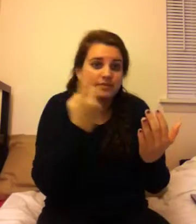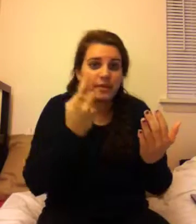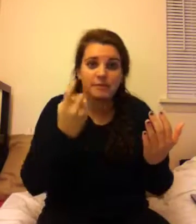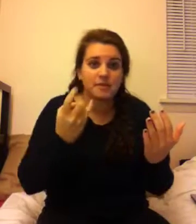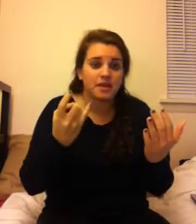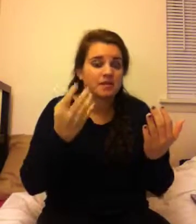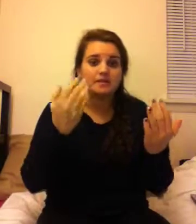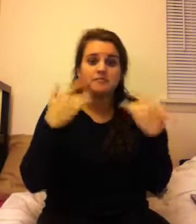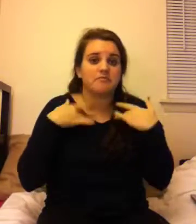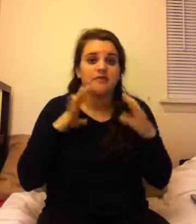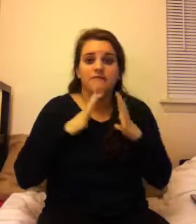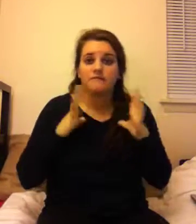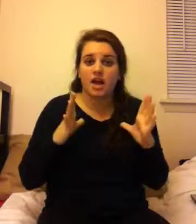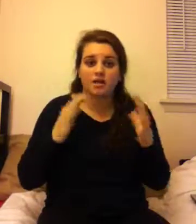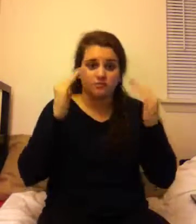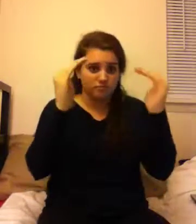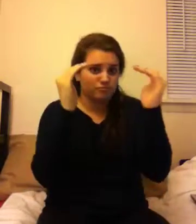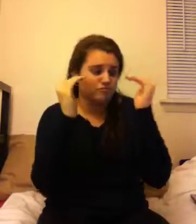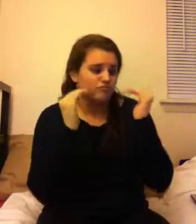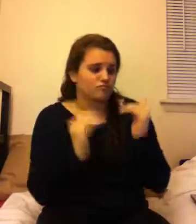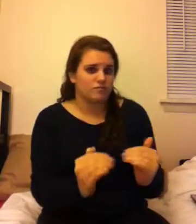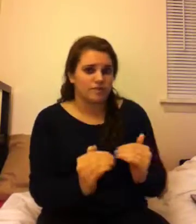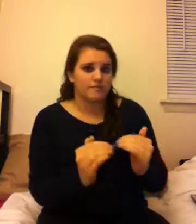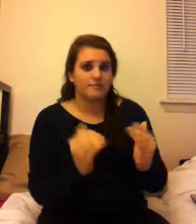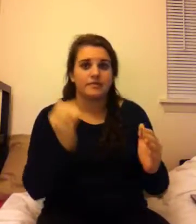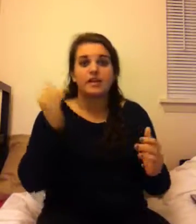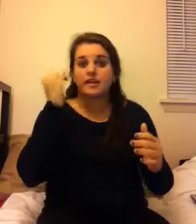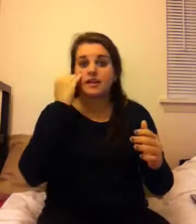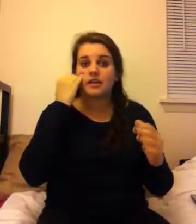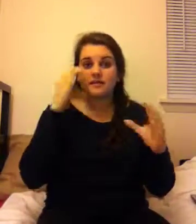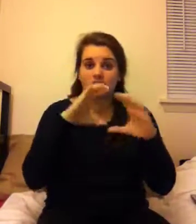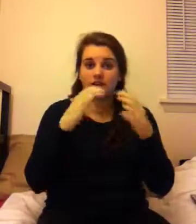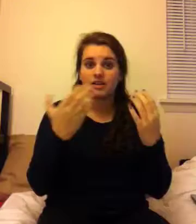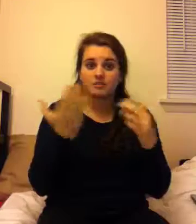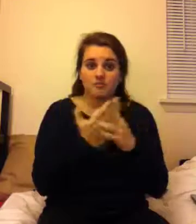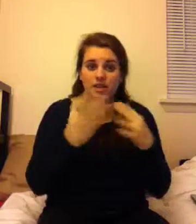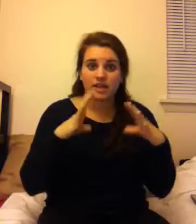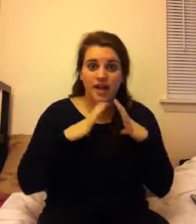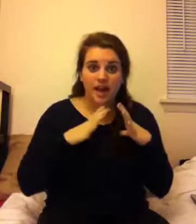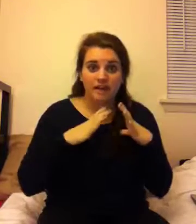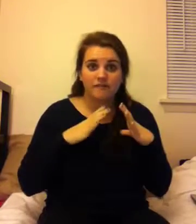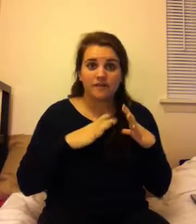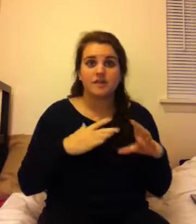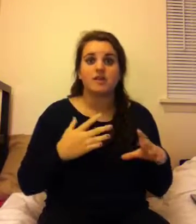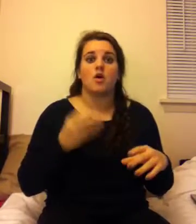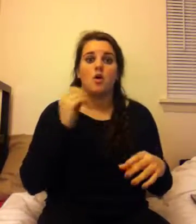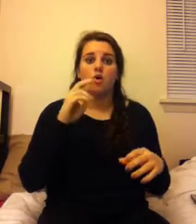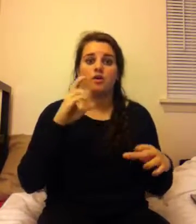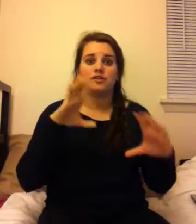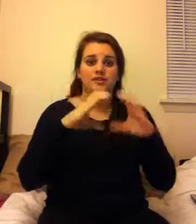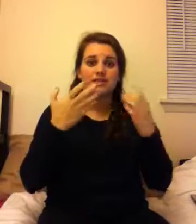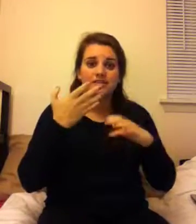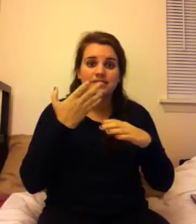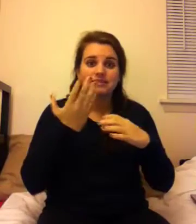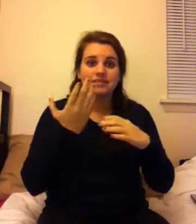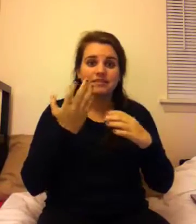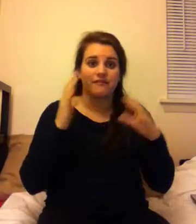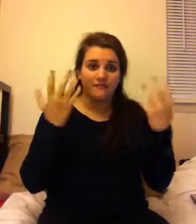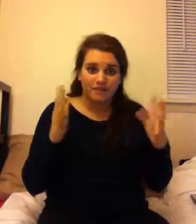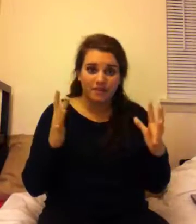teacher during a break or after class and ask for clarification for whatever it